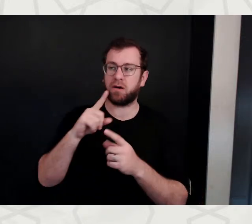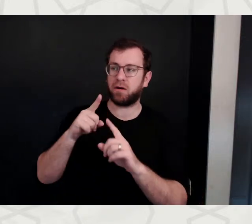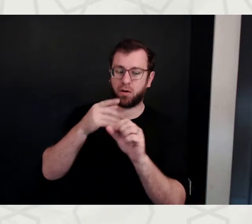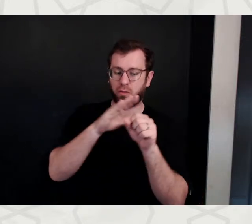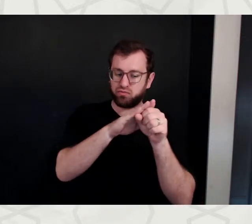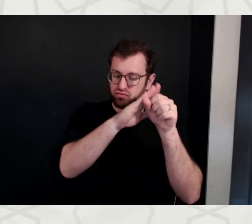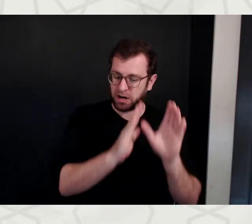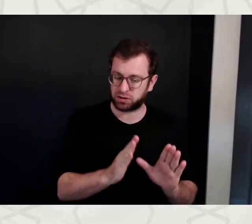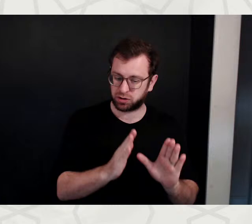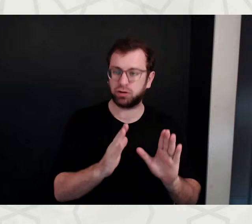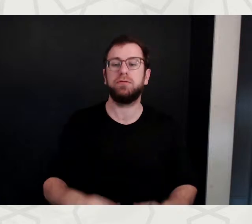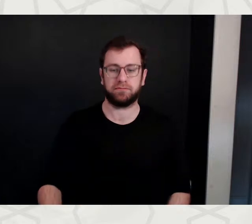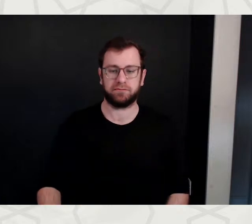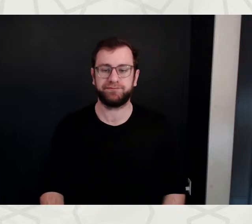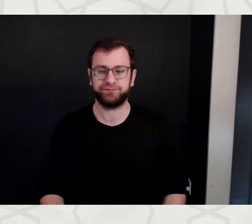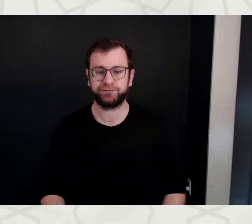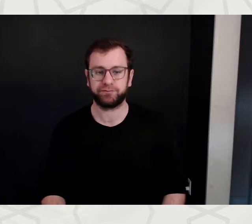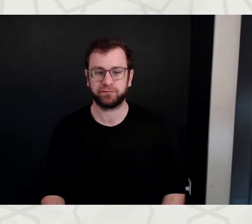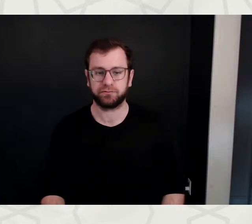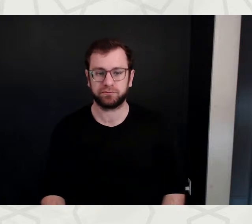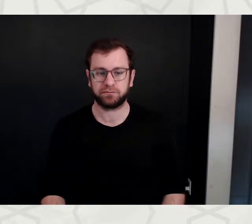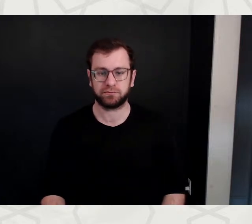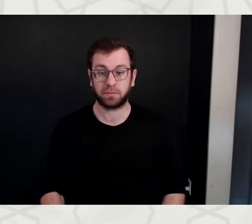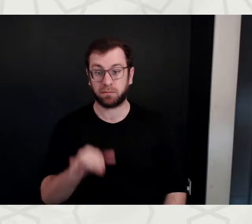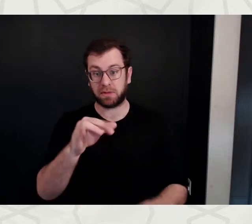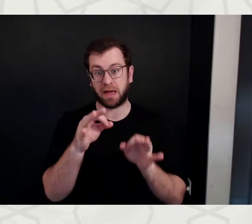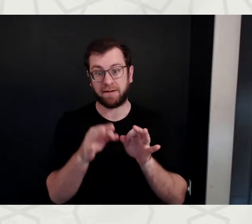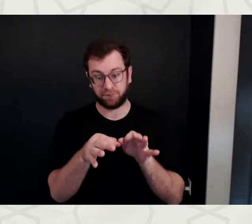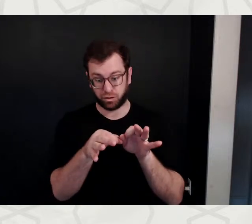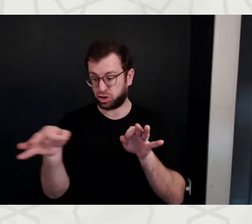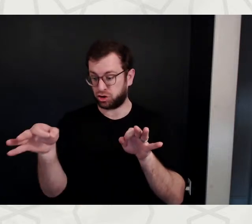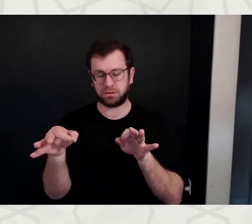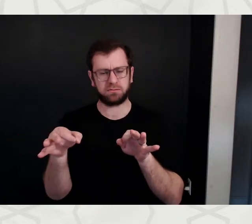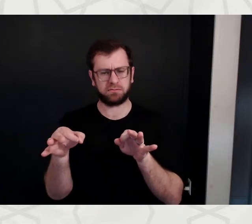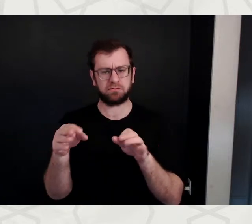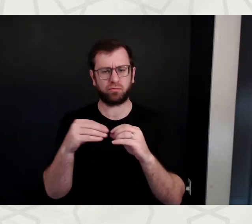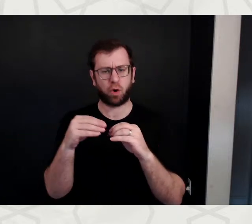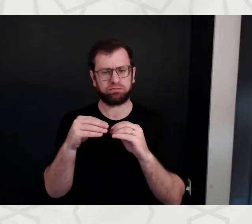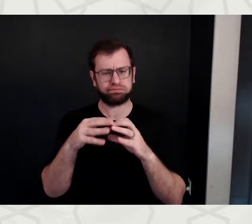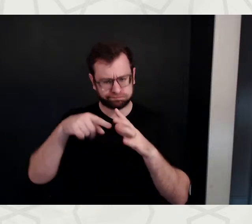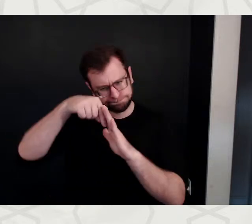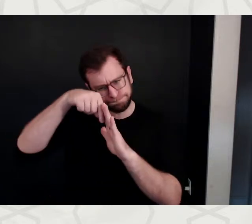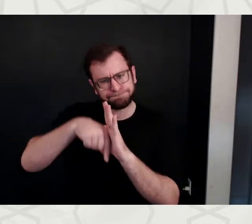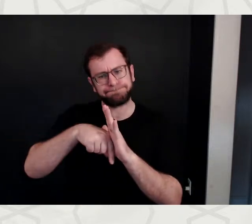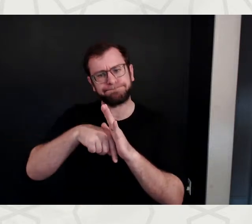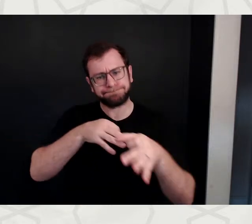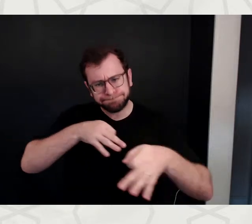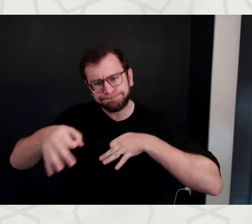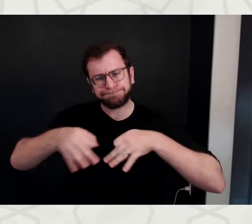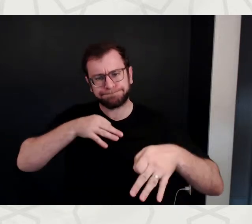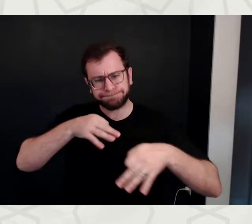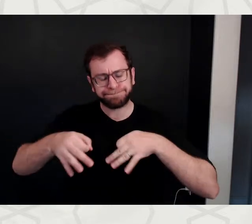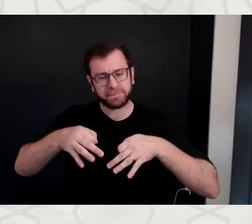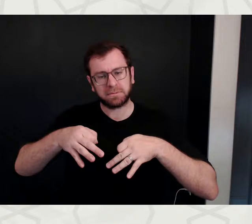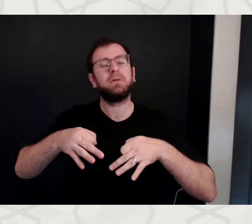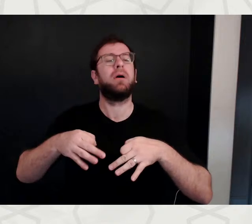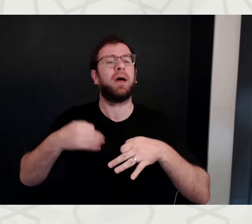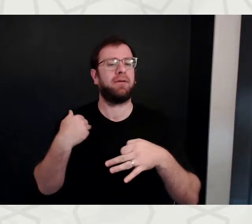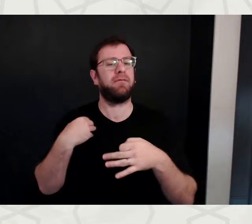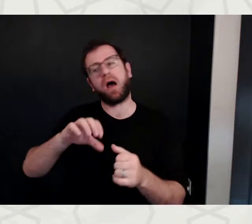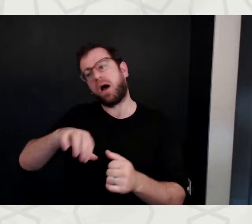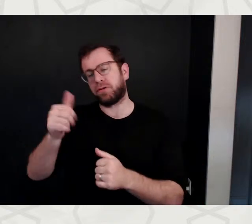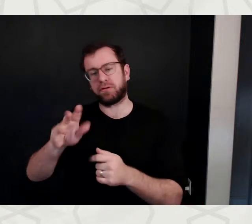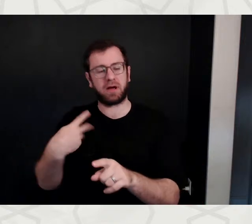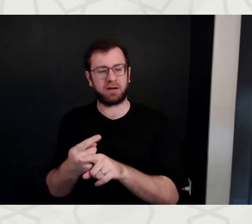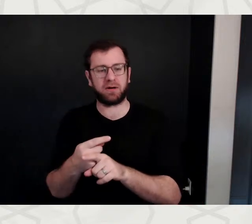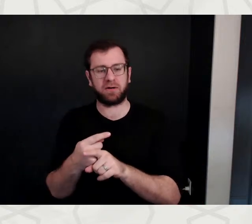oppressor. But this verse takes it a step deeper, and it goes to another form of the